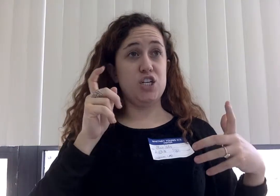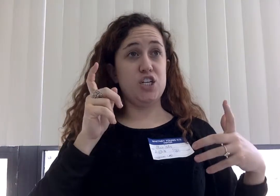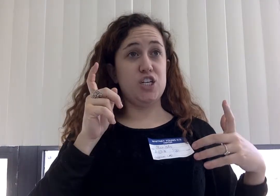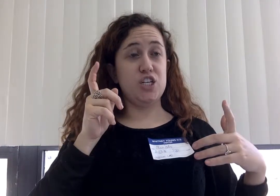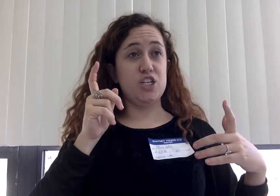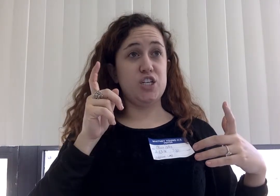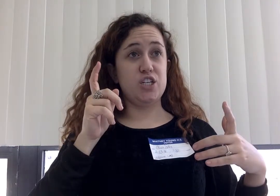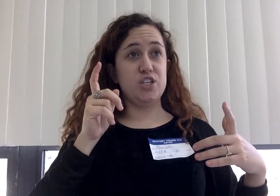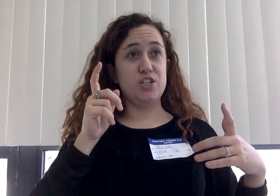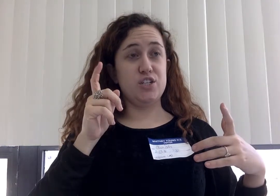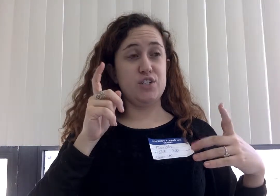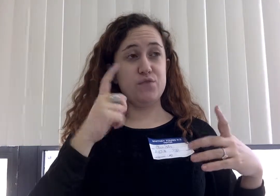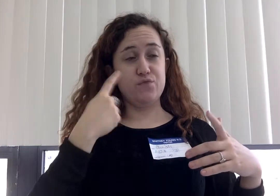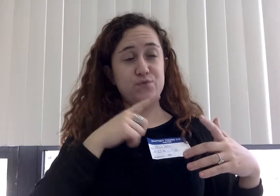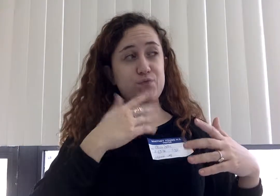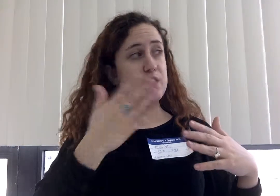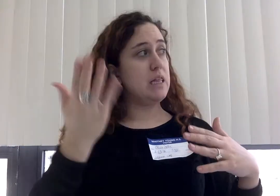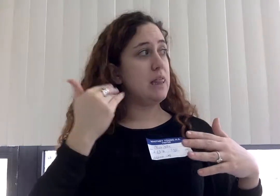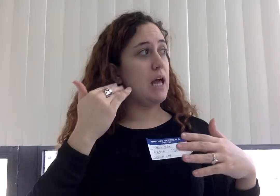From the problem before? So